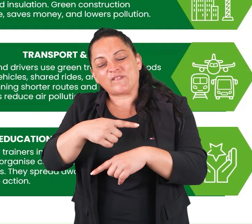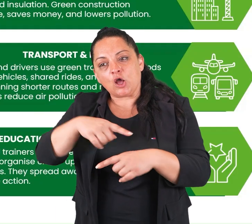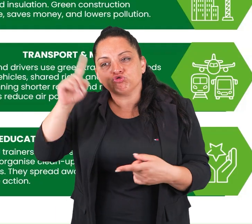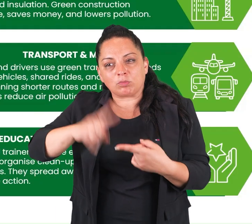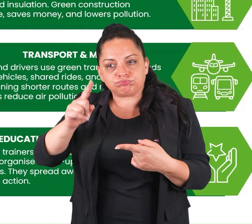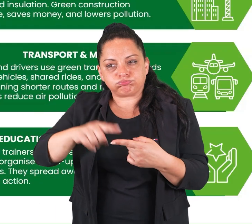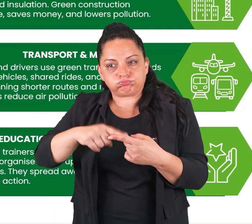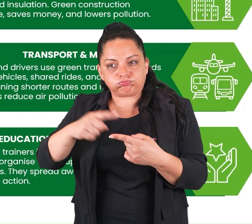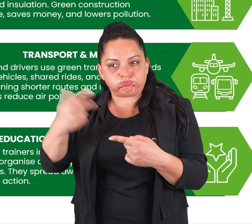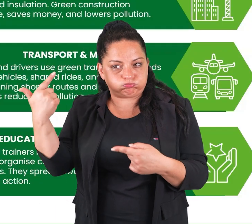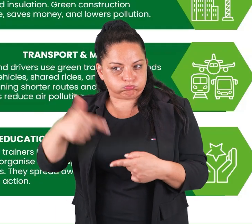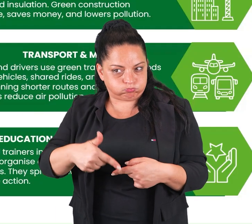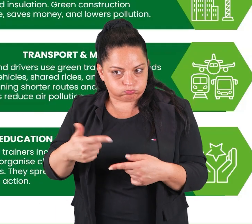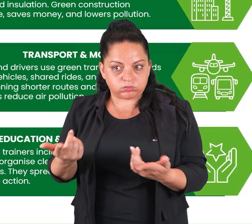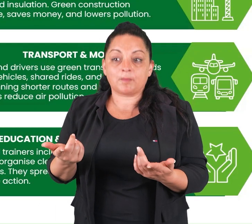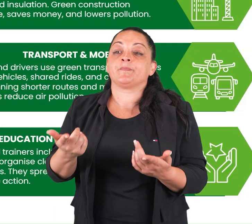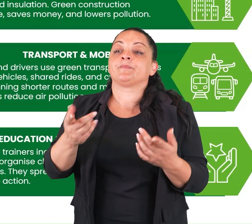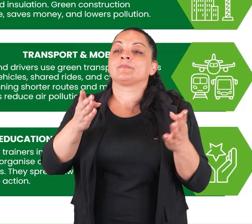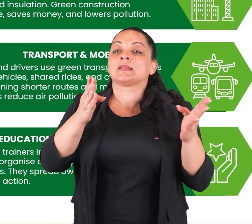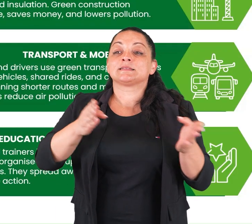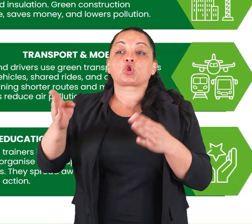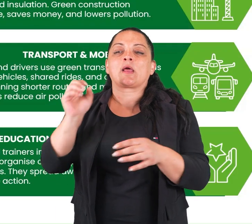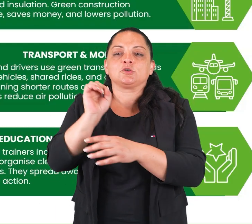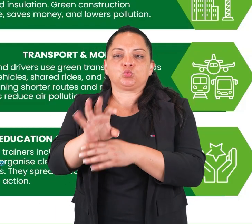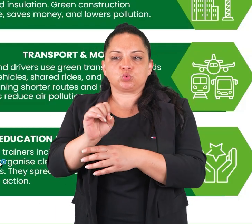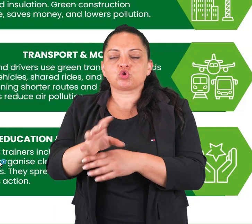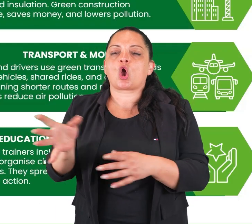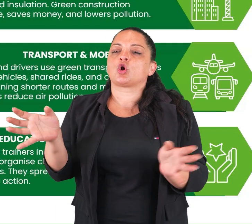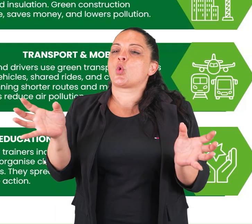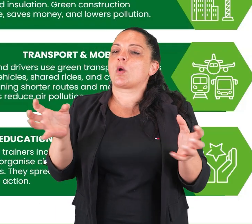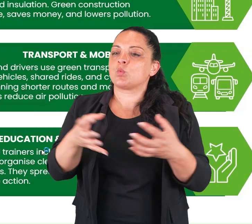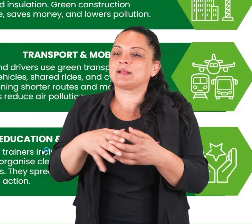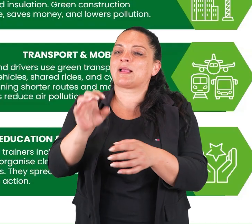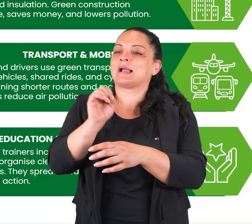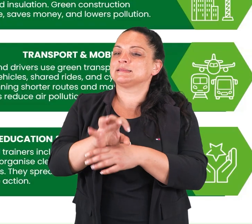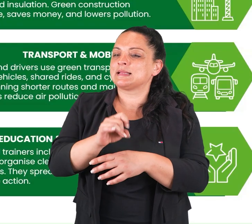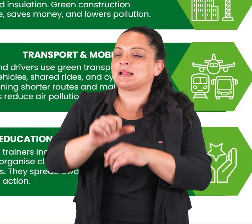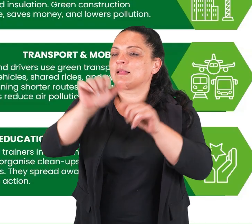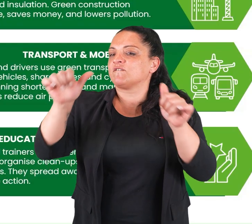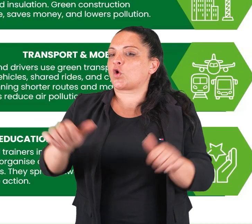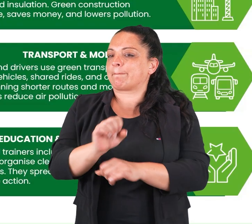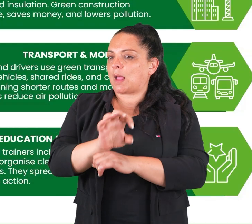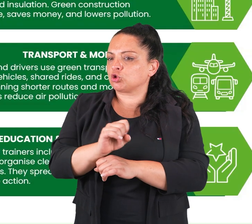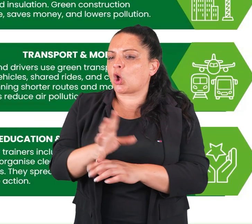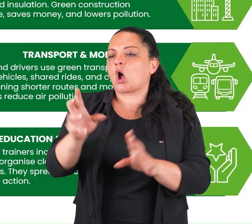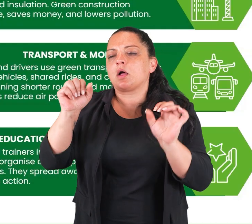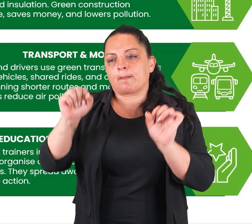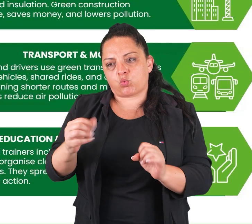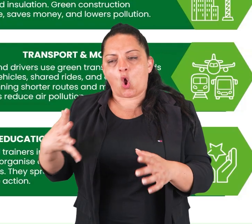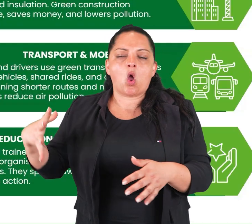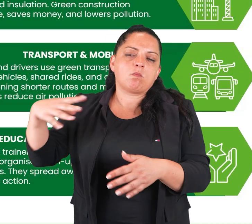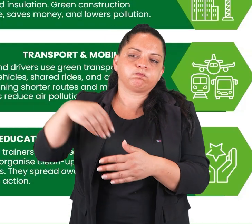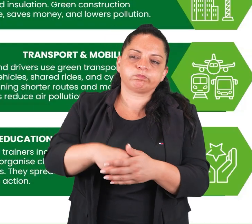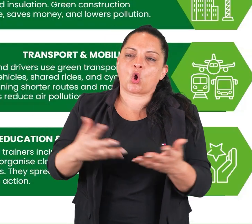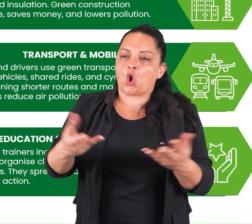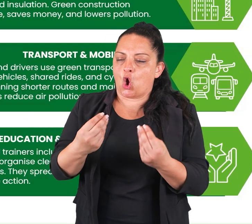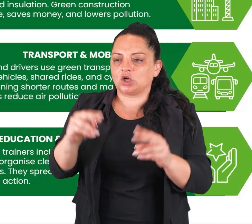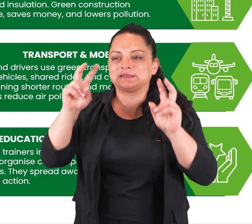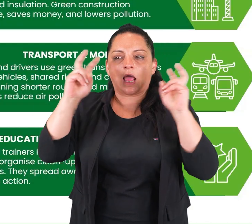burning fuels. And in the education and community sector, teachers and trainers